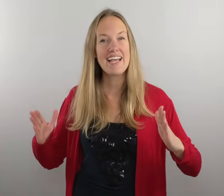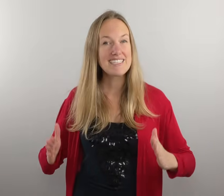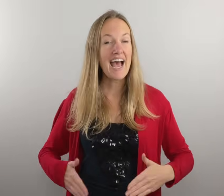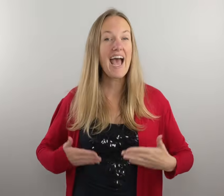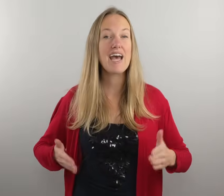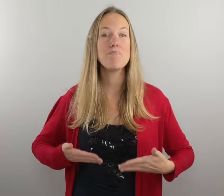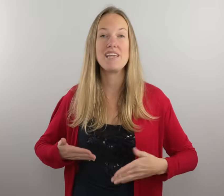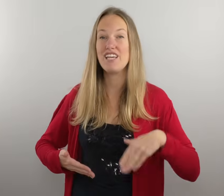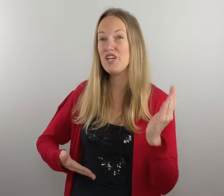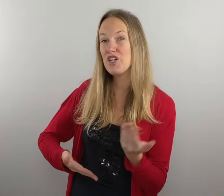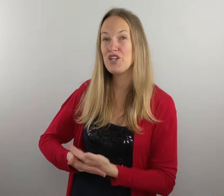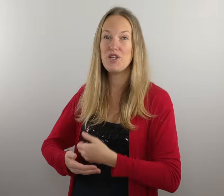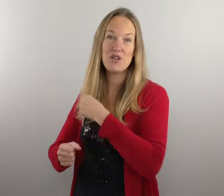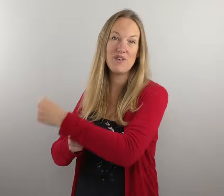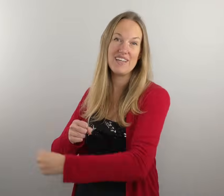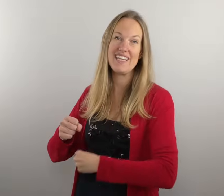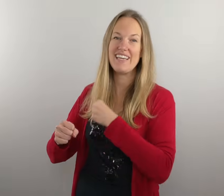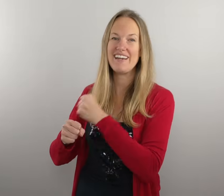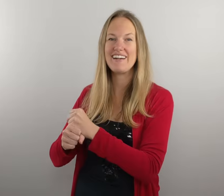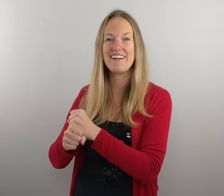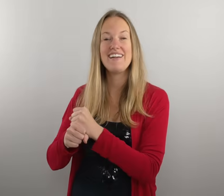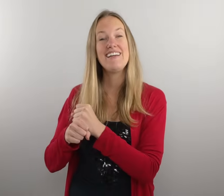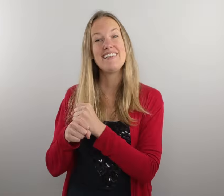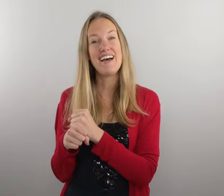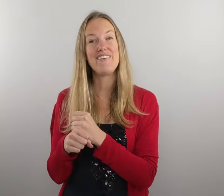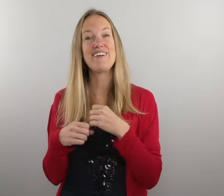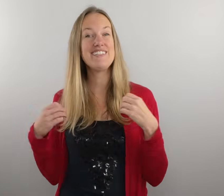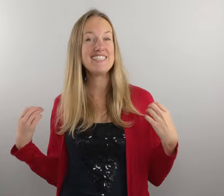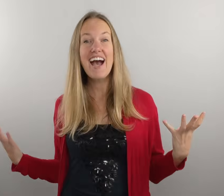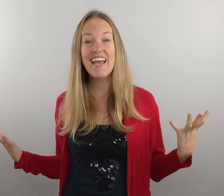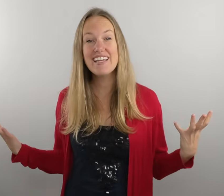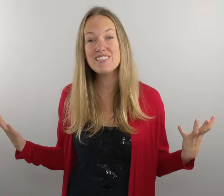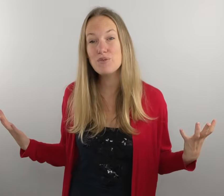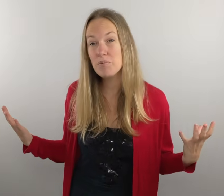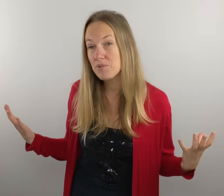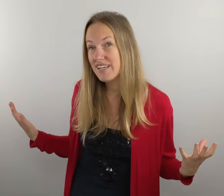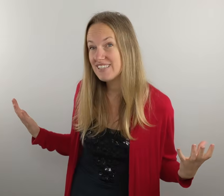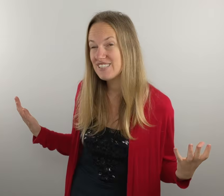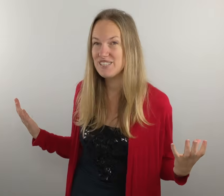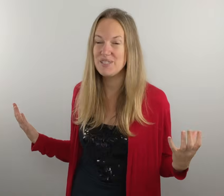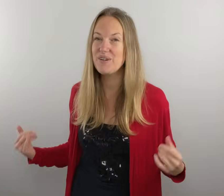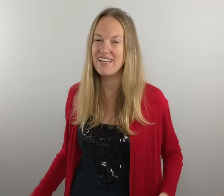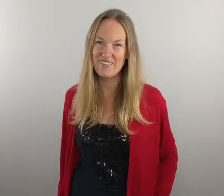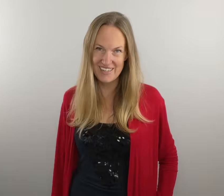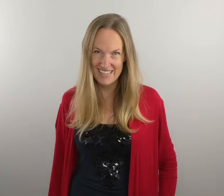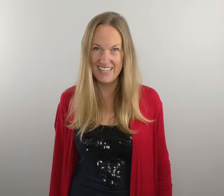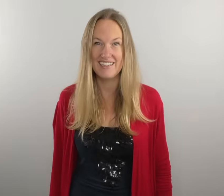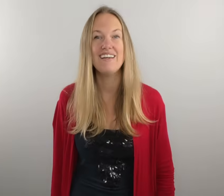a Happy New Year. Now, good tidings we bring to you and your kin.